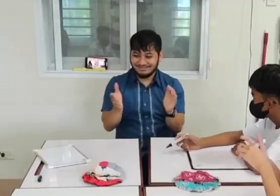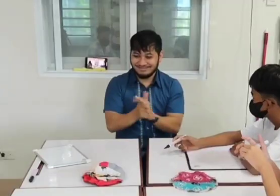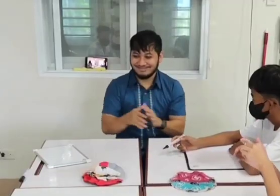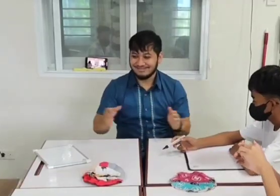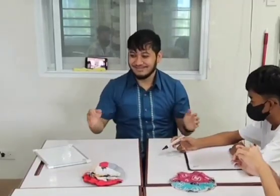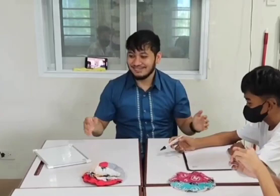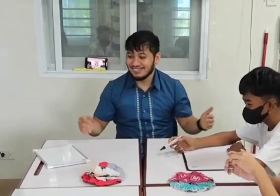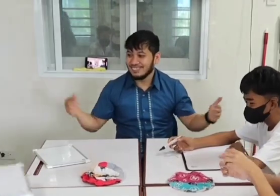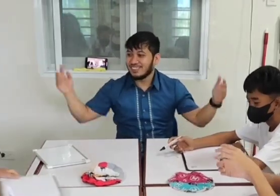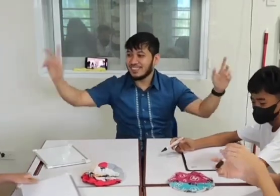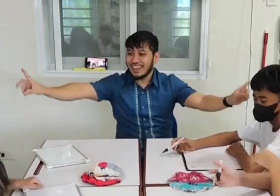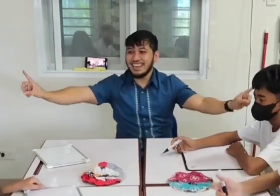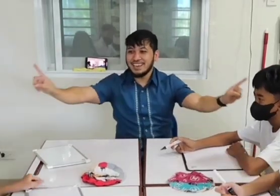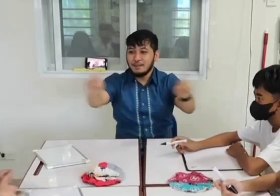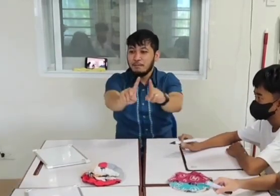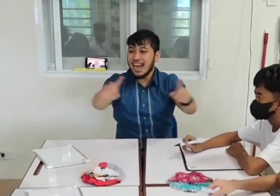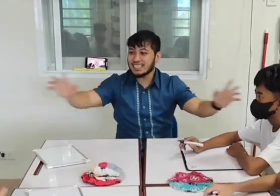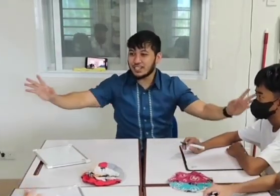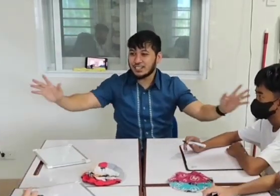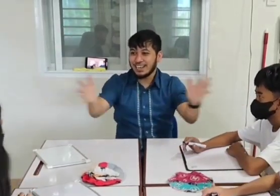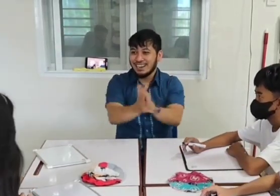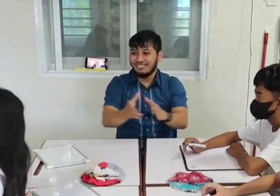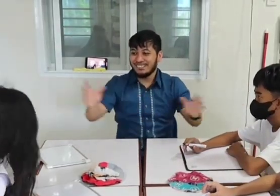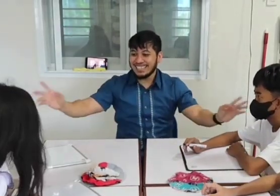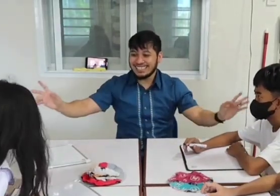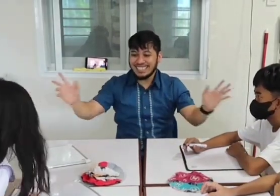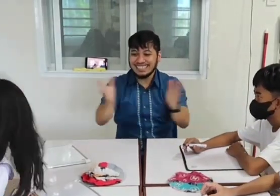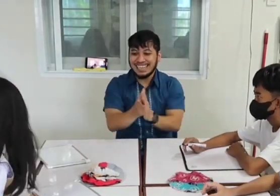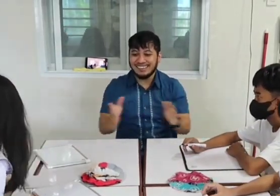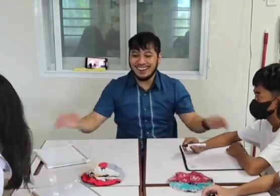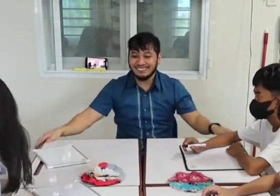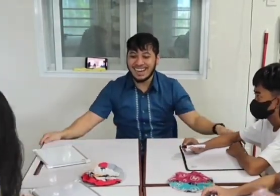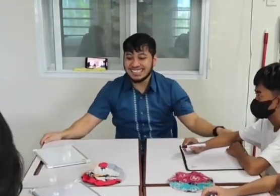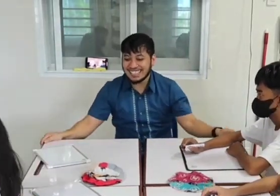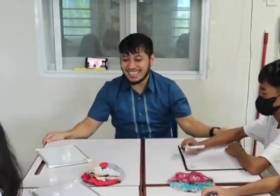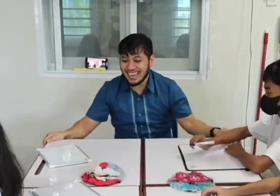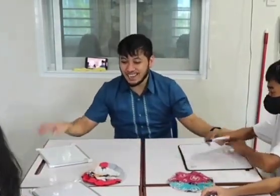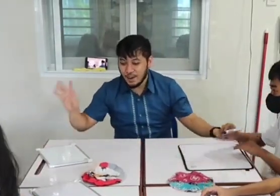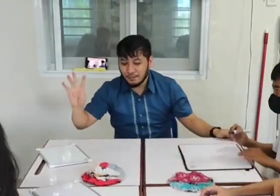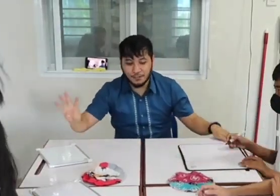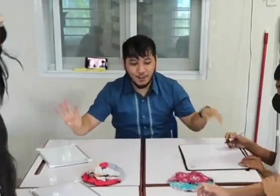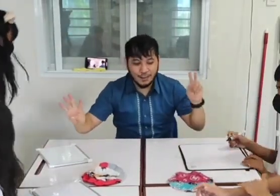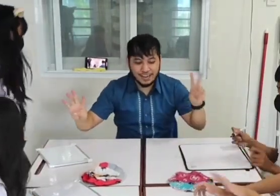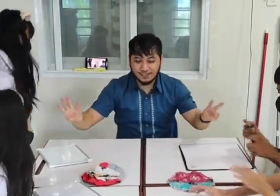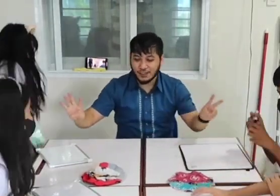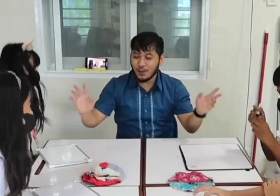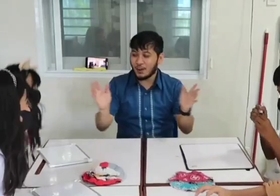Dungka. Okay. Match. Match yung dalawa. Match. Ayan. Four and four.